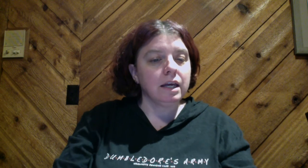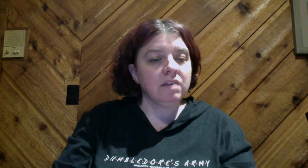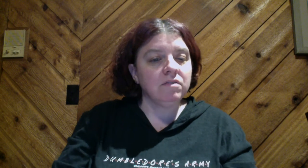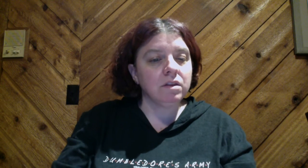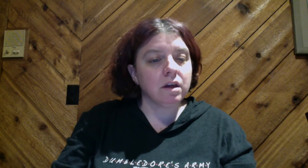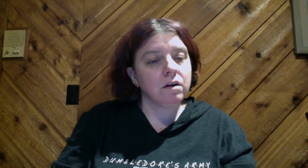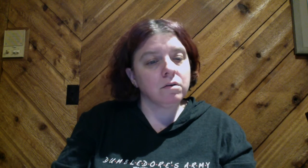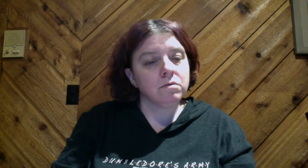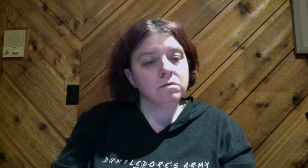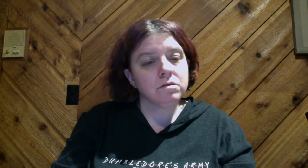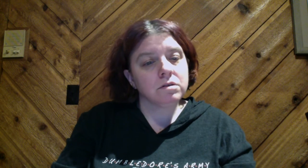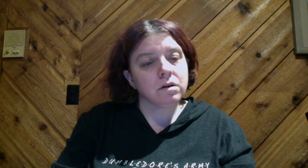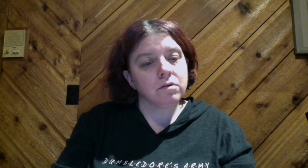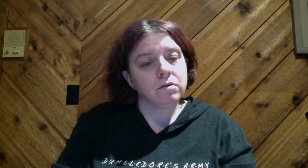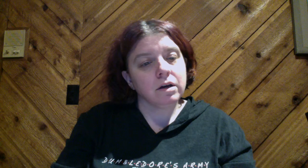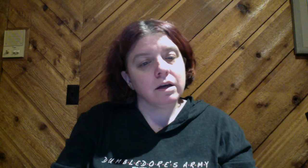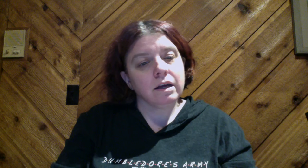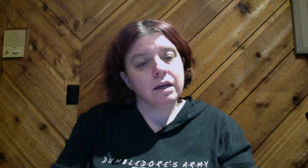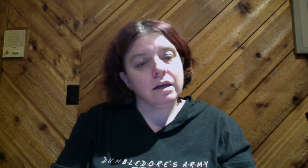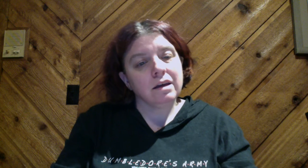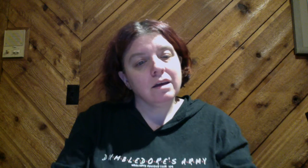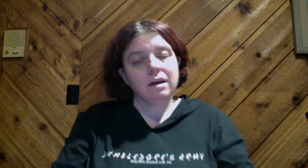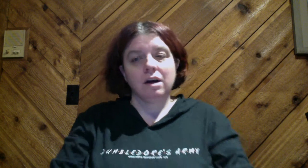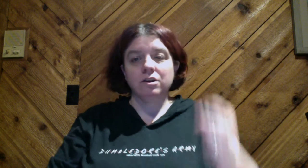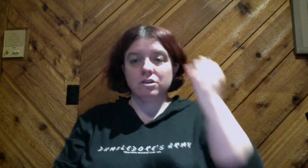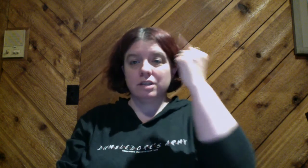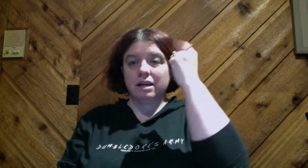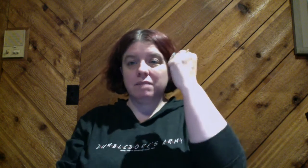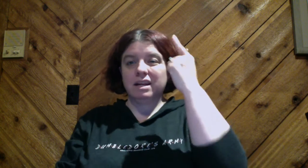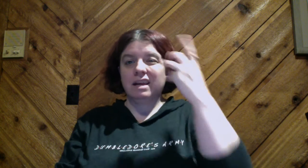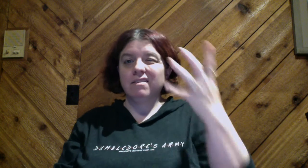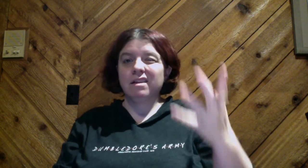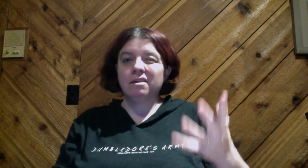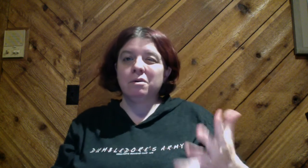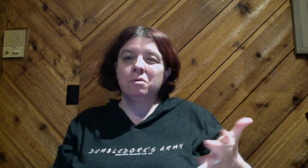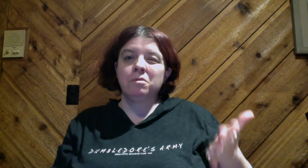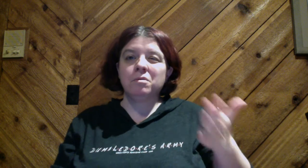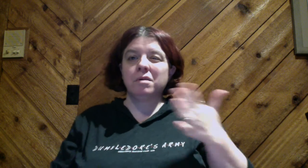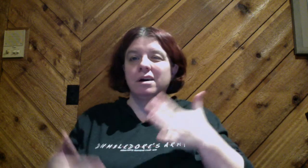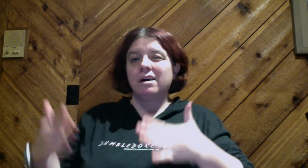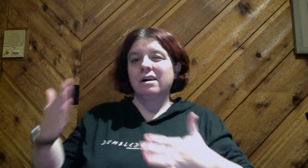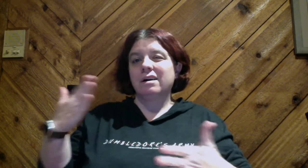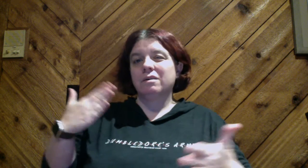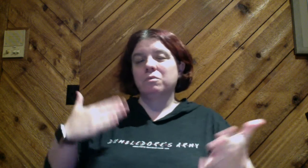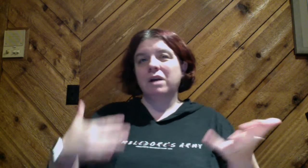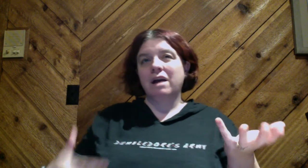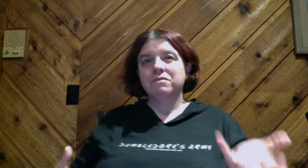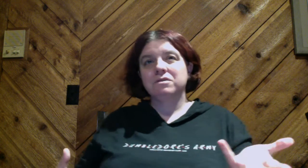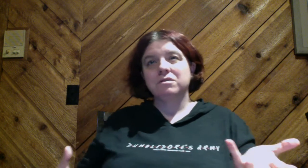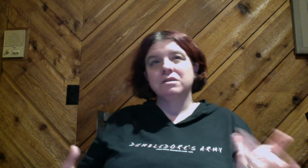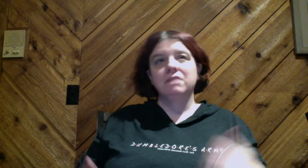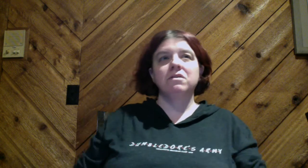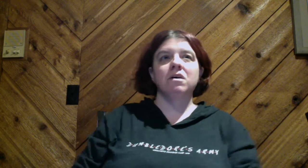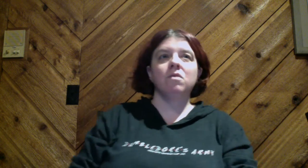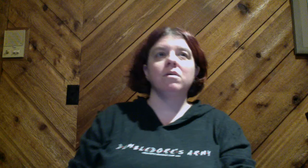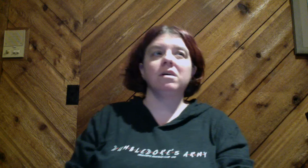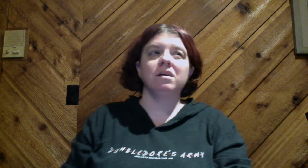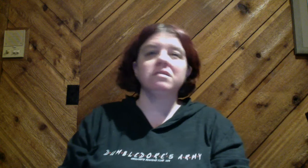Even though, so understand meaning, even though we have to do this, even though it's